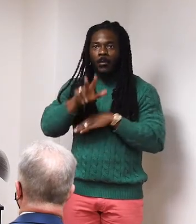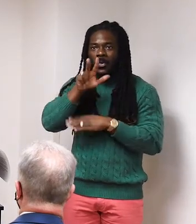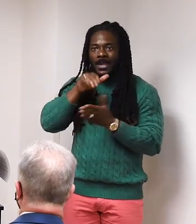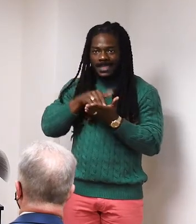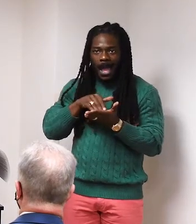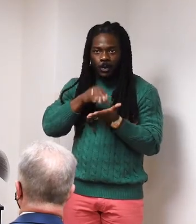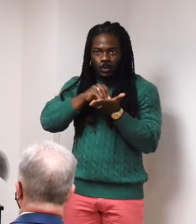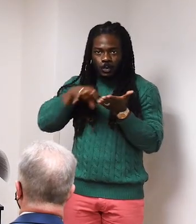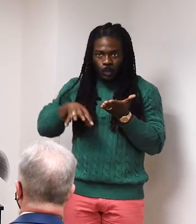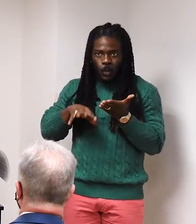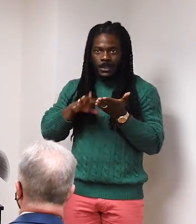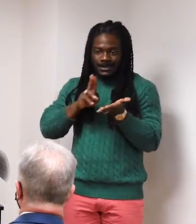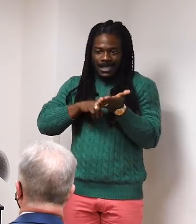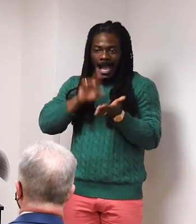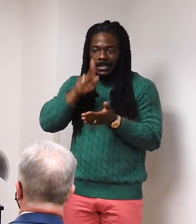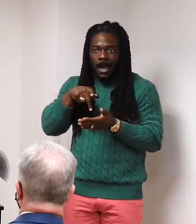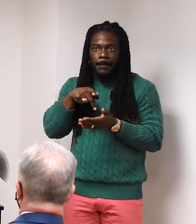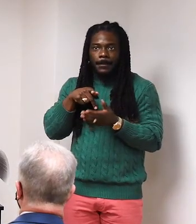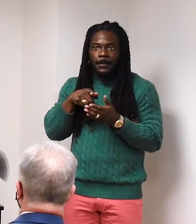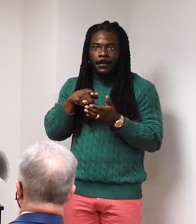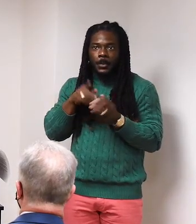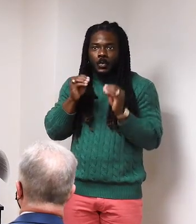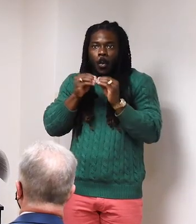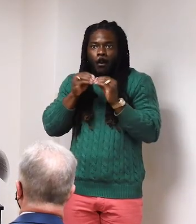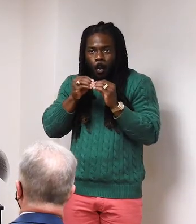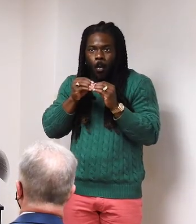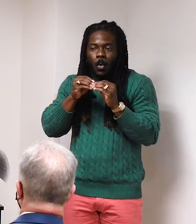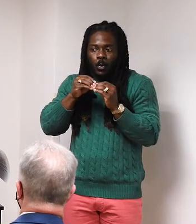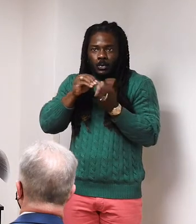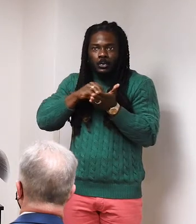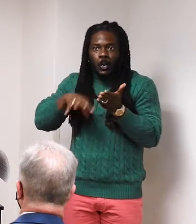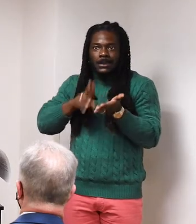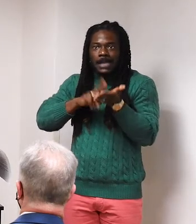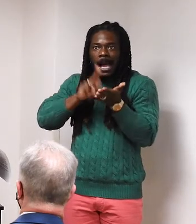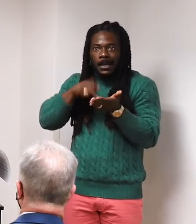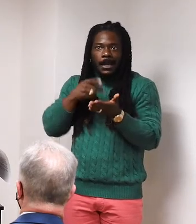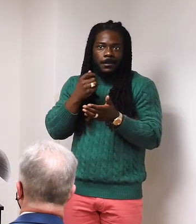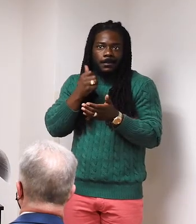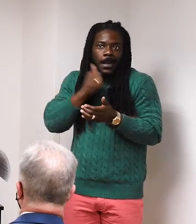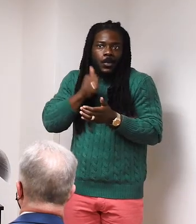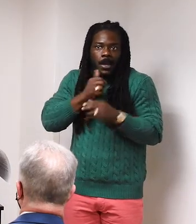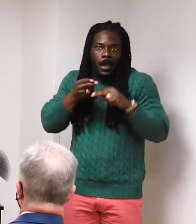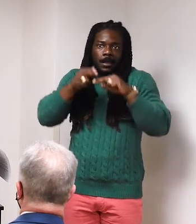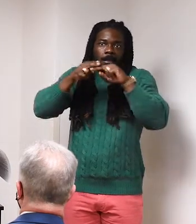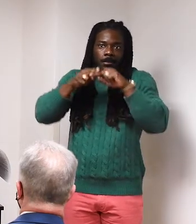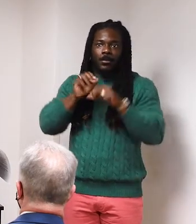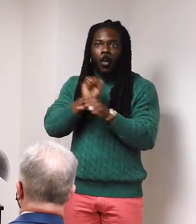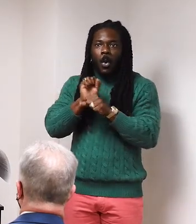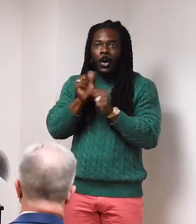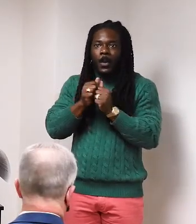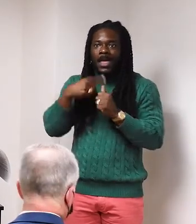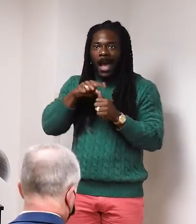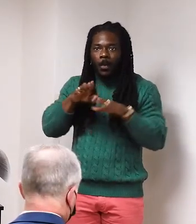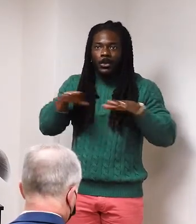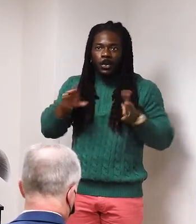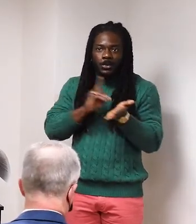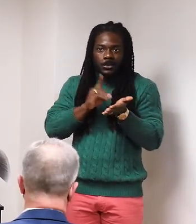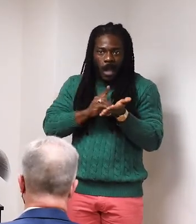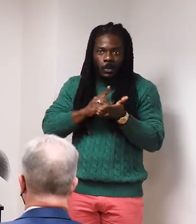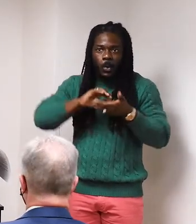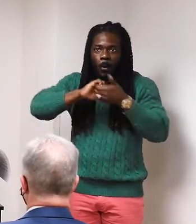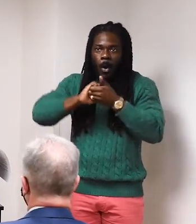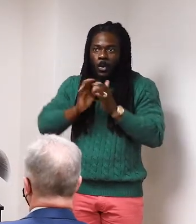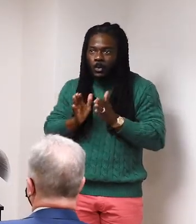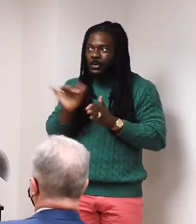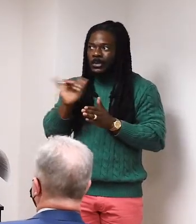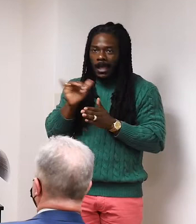children currently enrolled, with more students enrolling every day. Working with our pediatric partners like